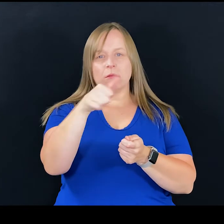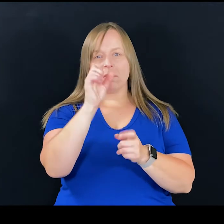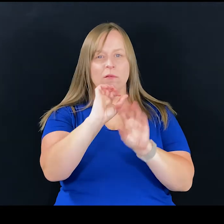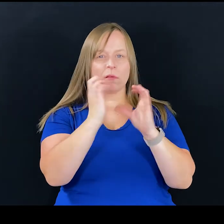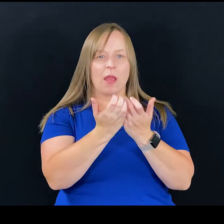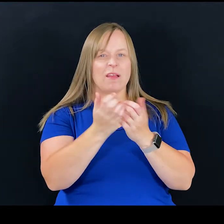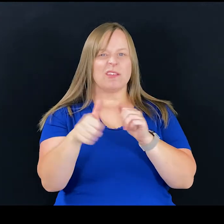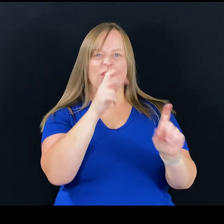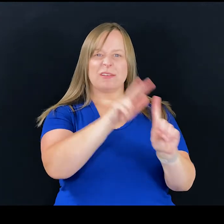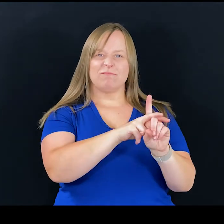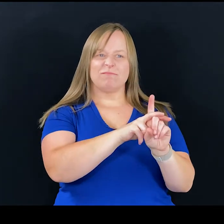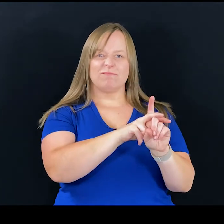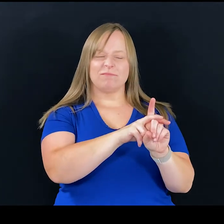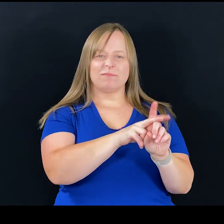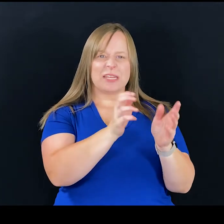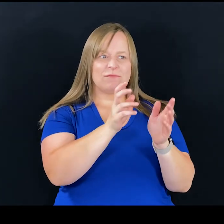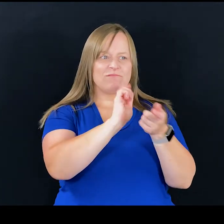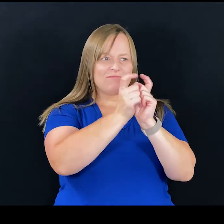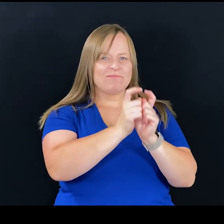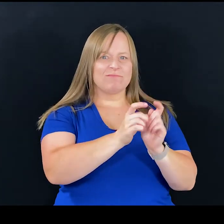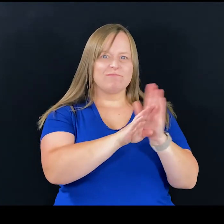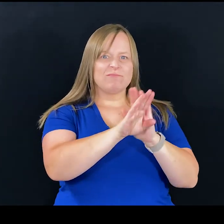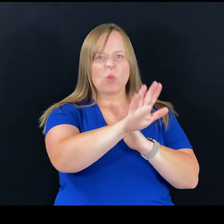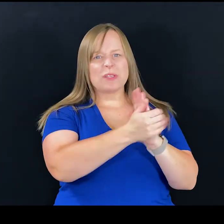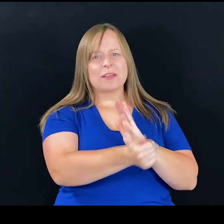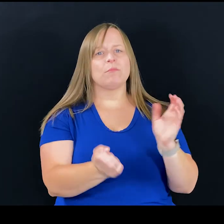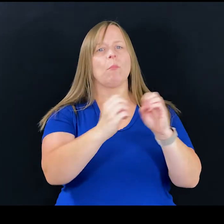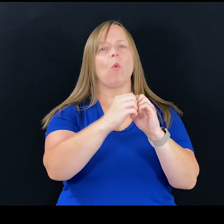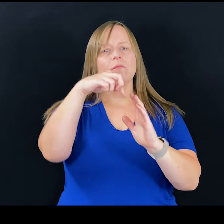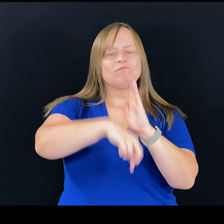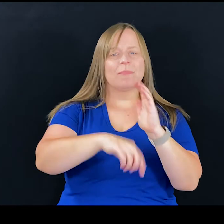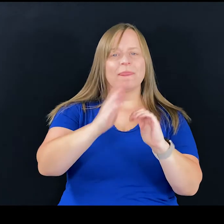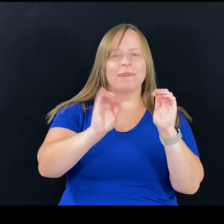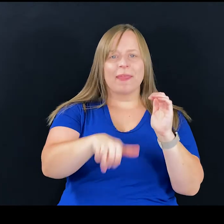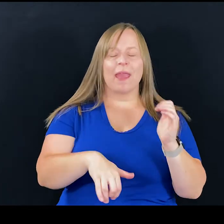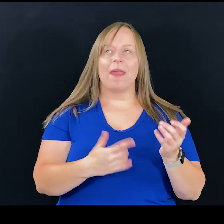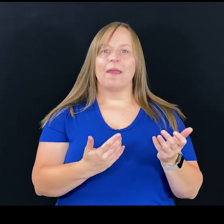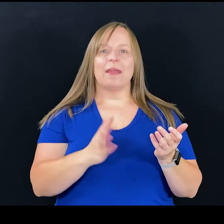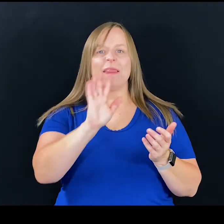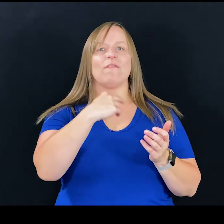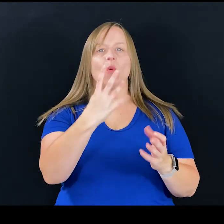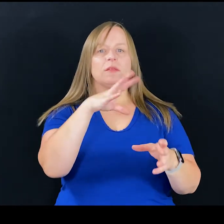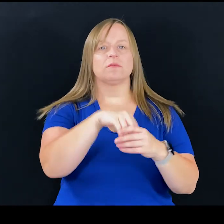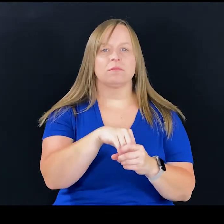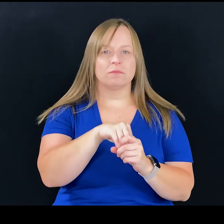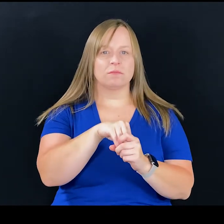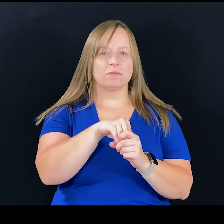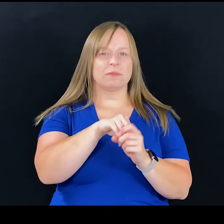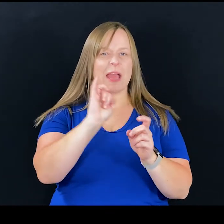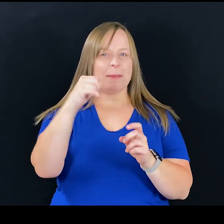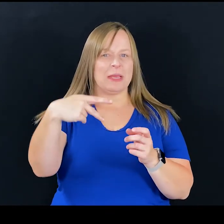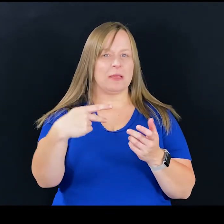another task that they have to do, which helps them refine those skills. But more than that, it's their